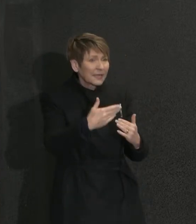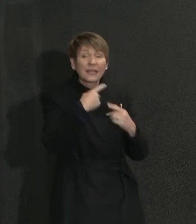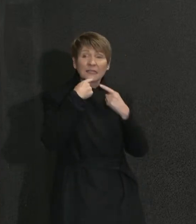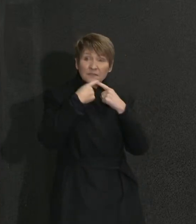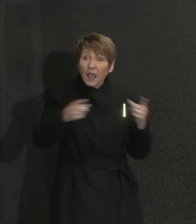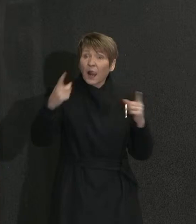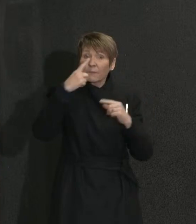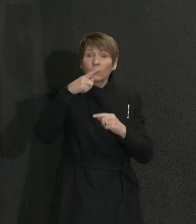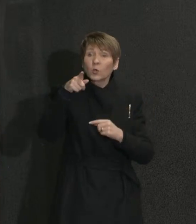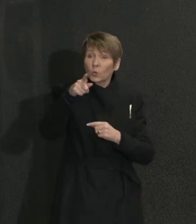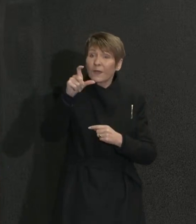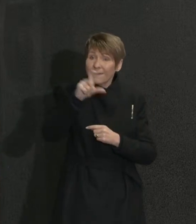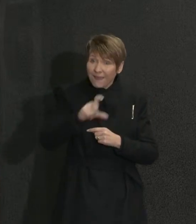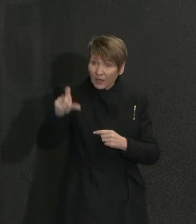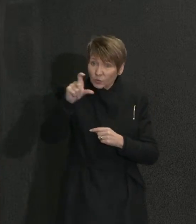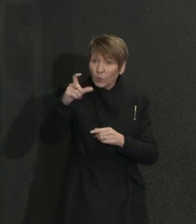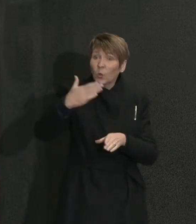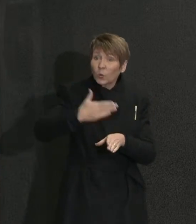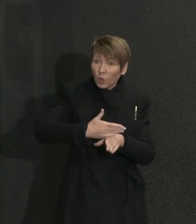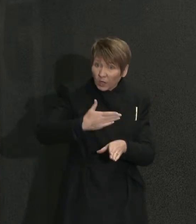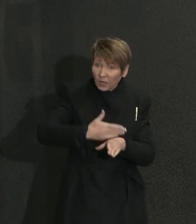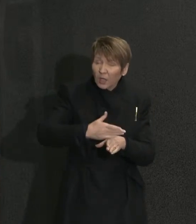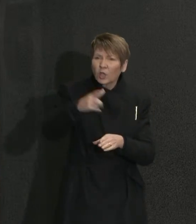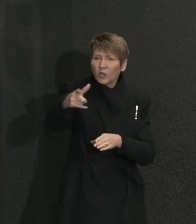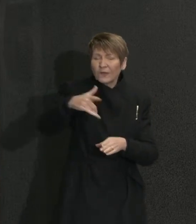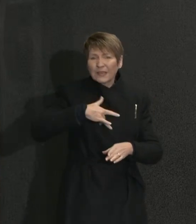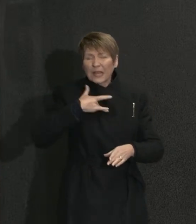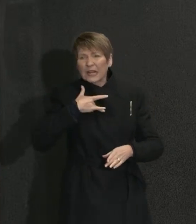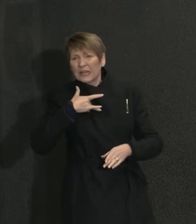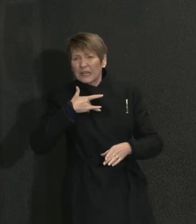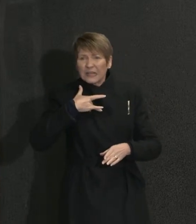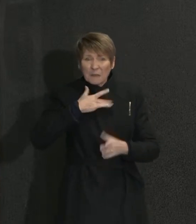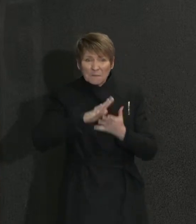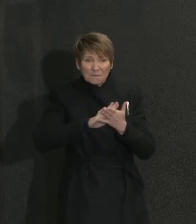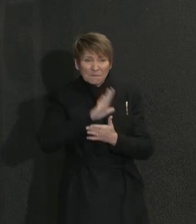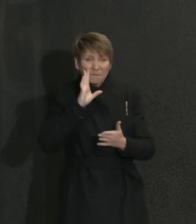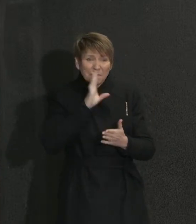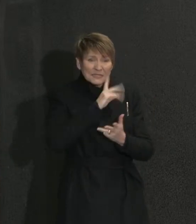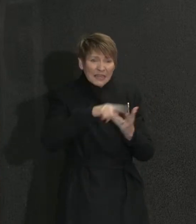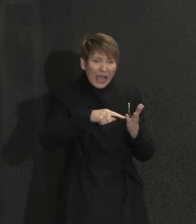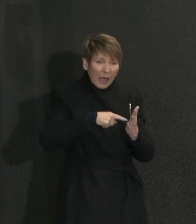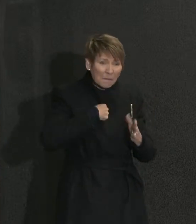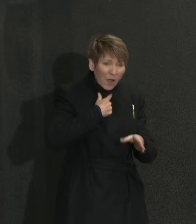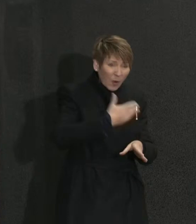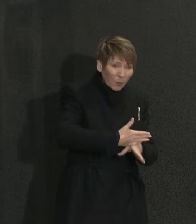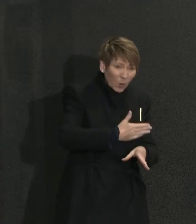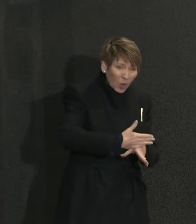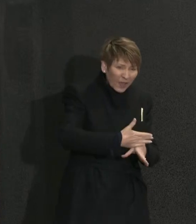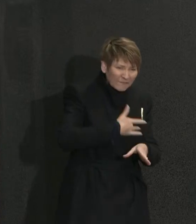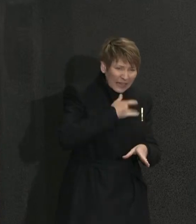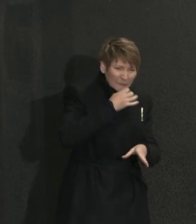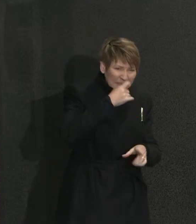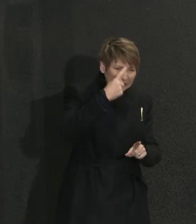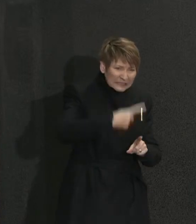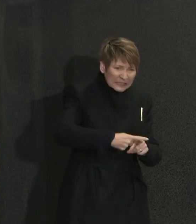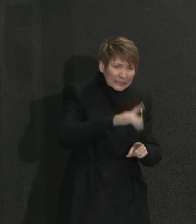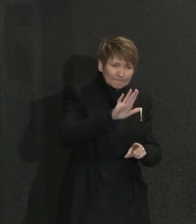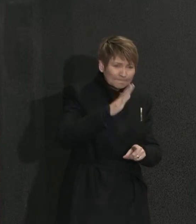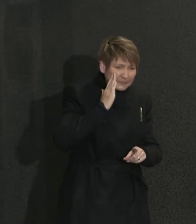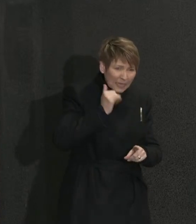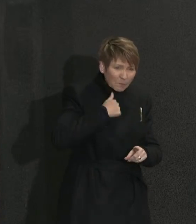or were in a position where if you got tested and isolated to wait for the result, you would miss a shift and therefore not get paid, no questions